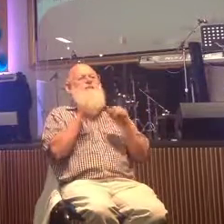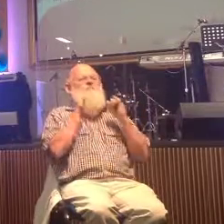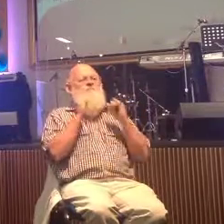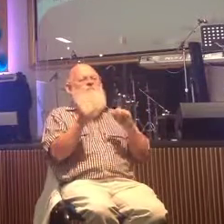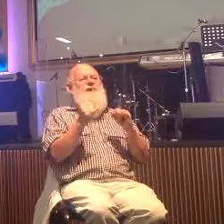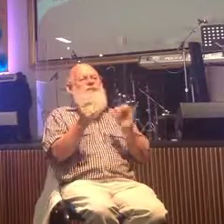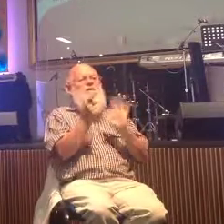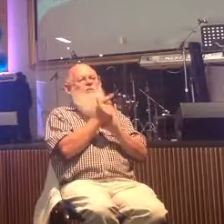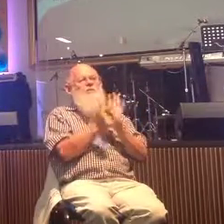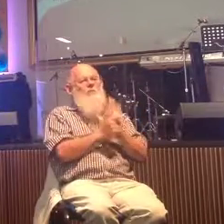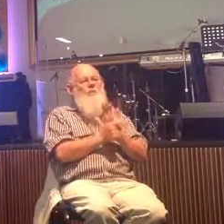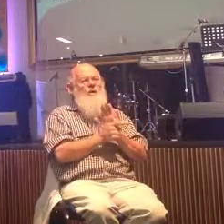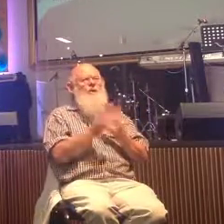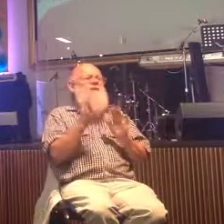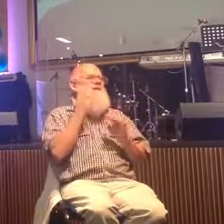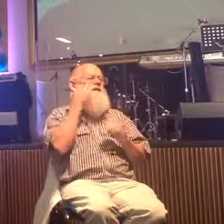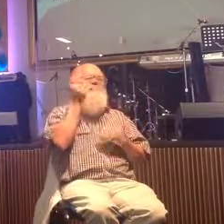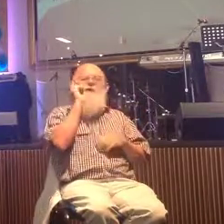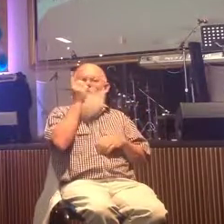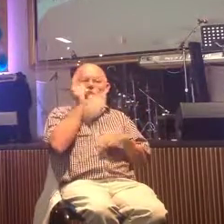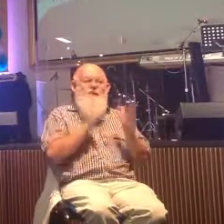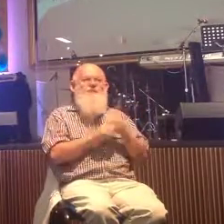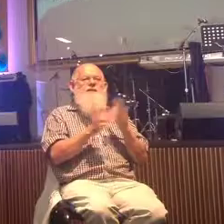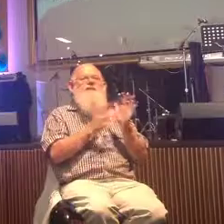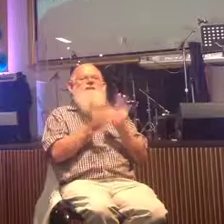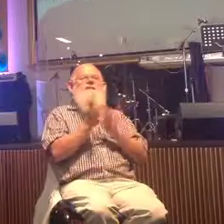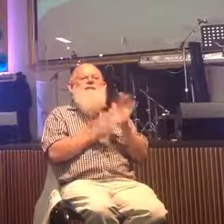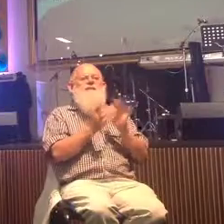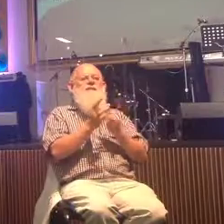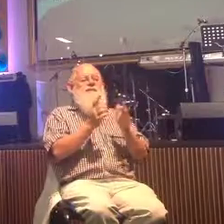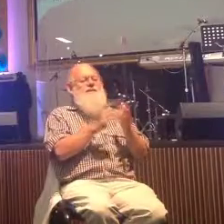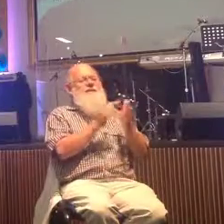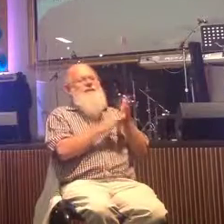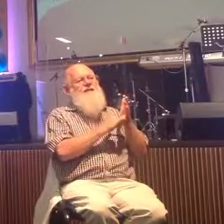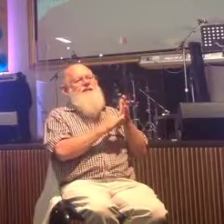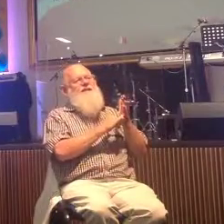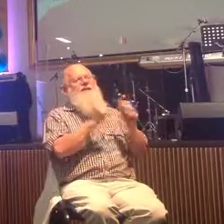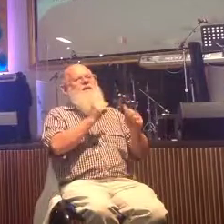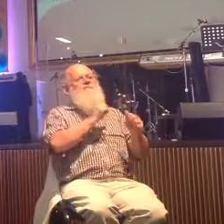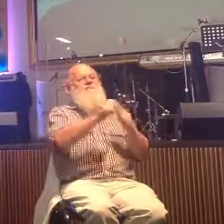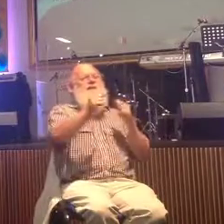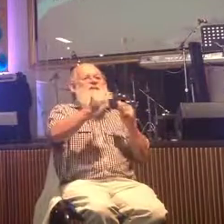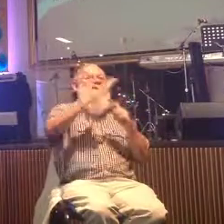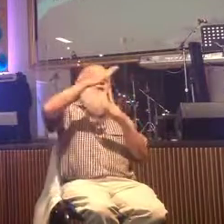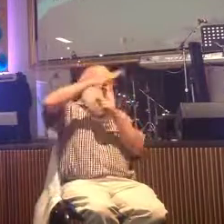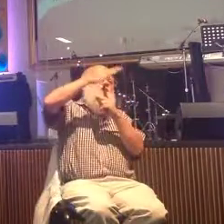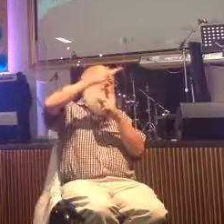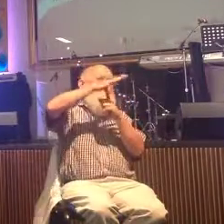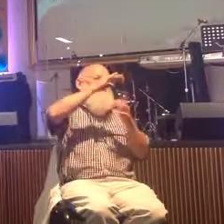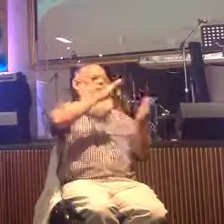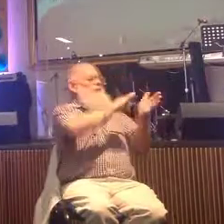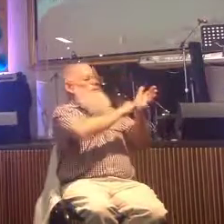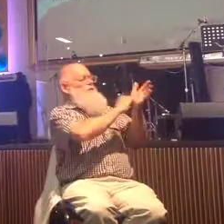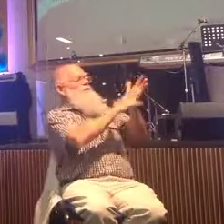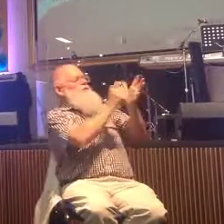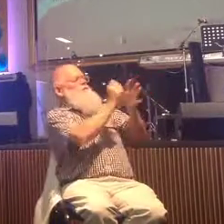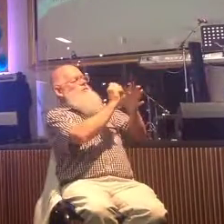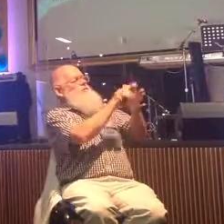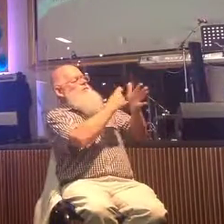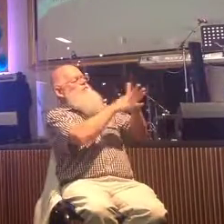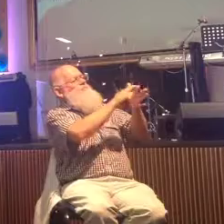of God, whether it's oppression, Jesus is superior. And in your personal life, whether it's addiction, whether it's struggle, whether it's mental illness, whether it's